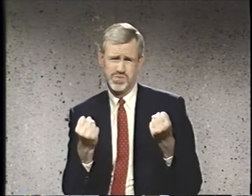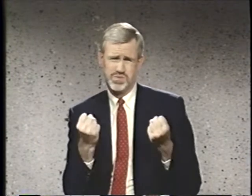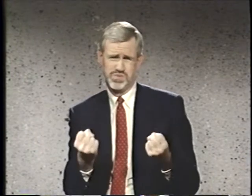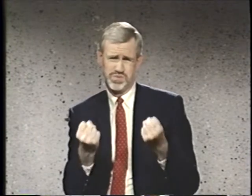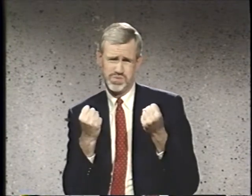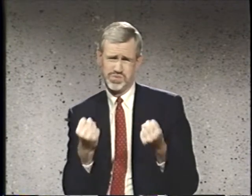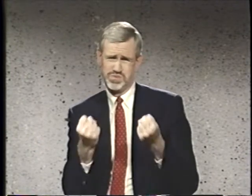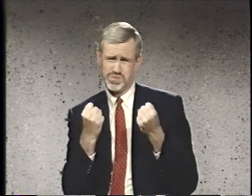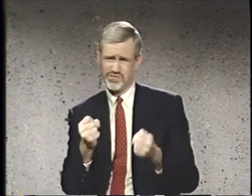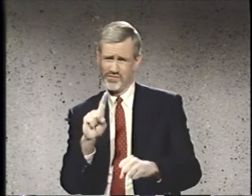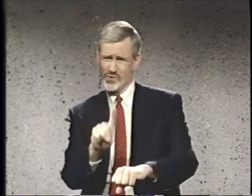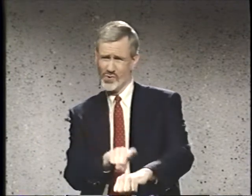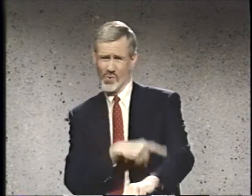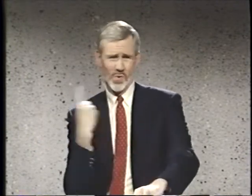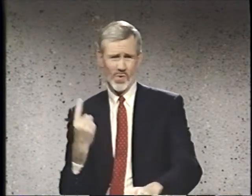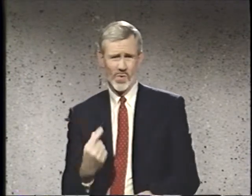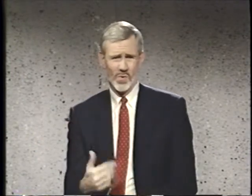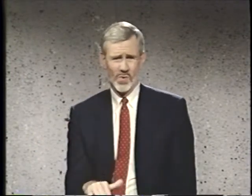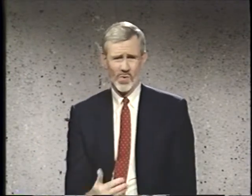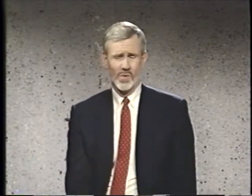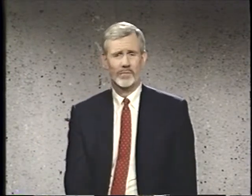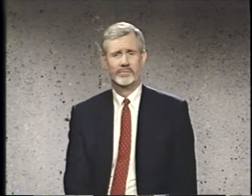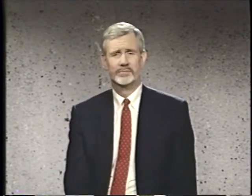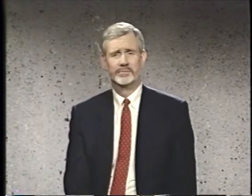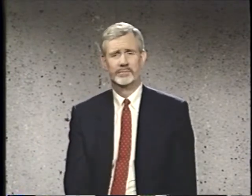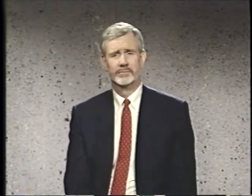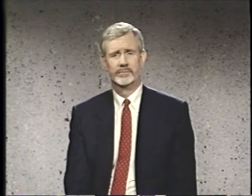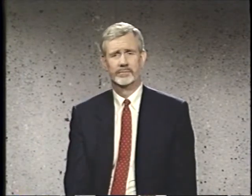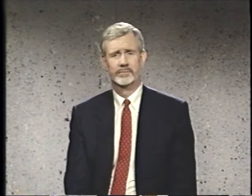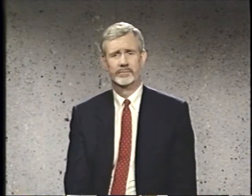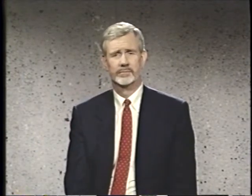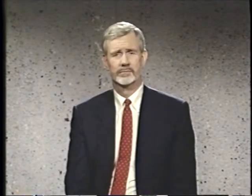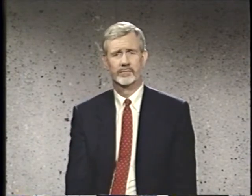We drove for a long time.